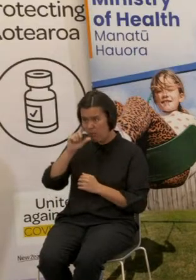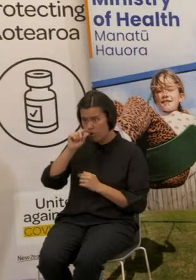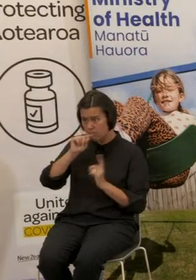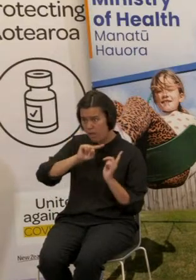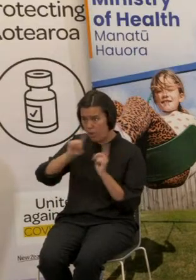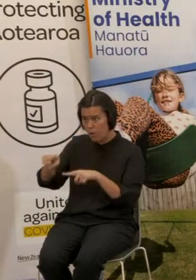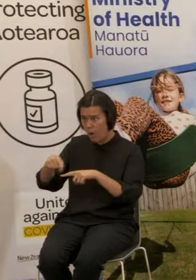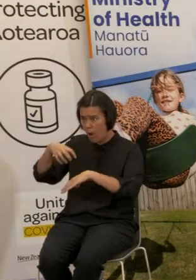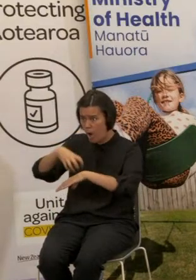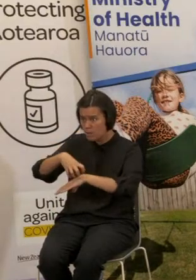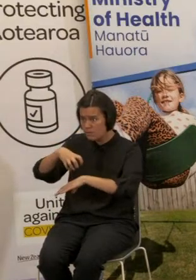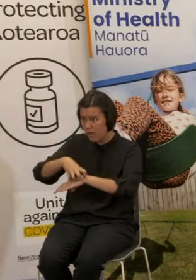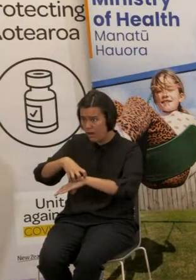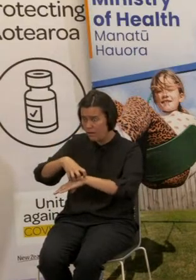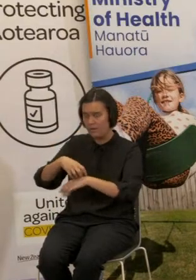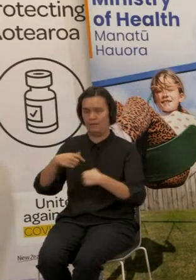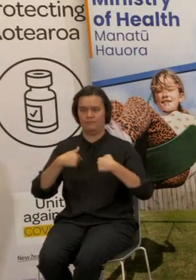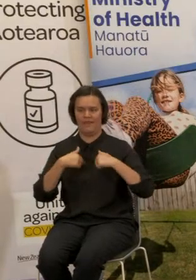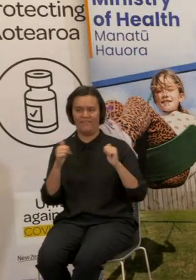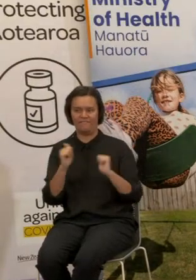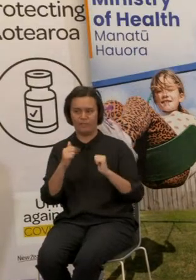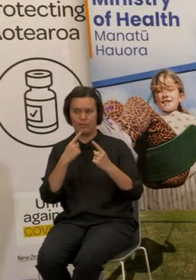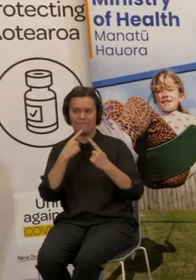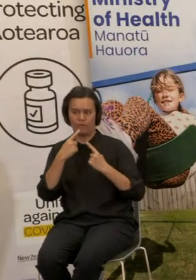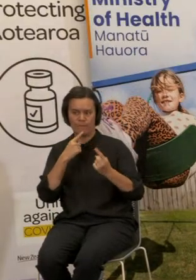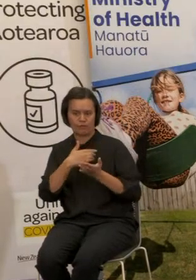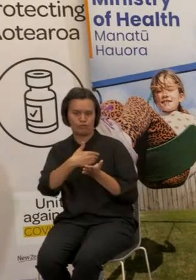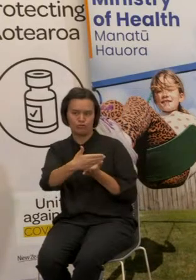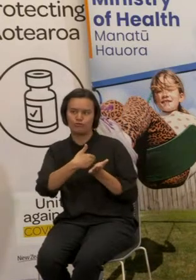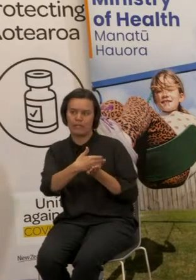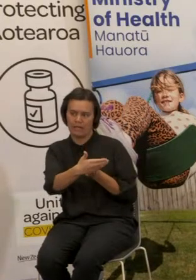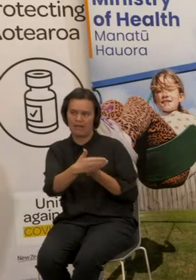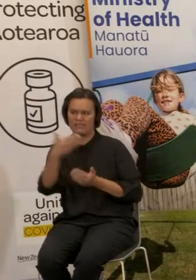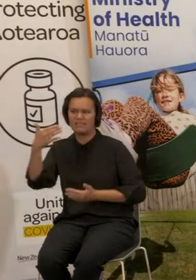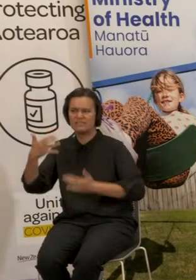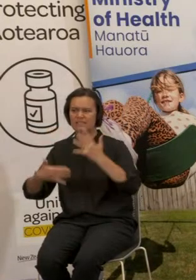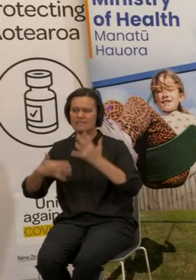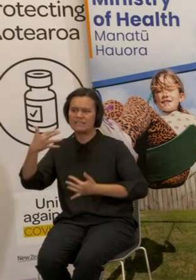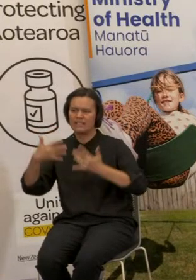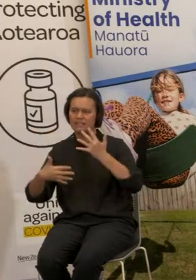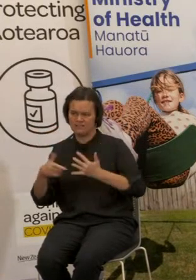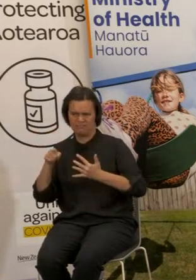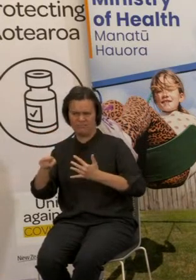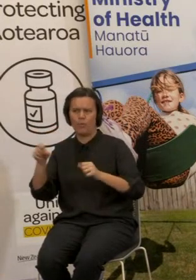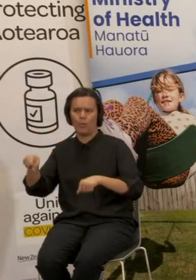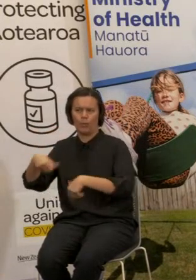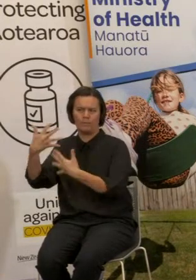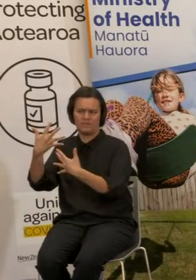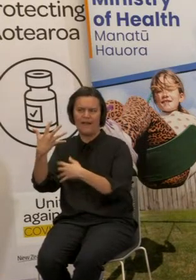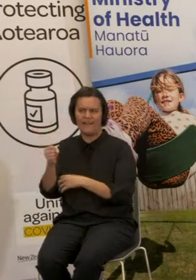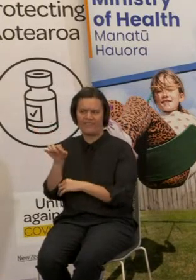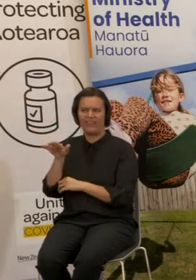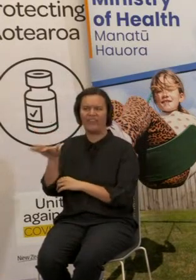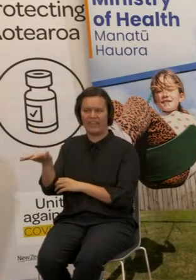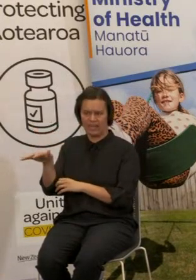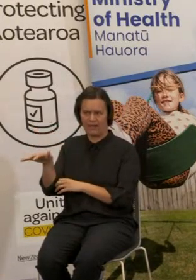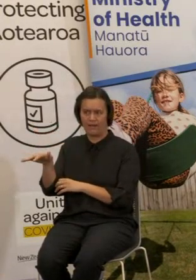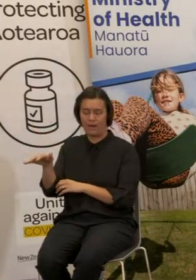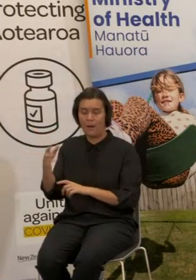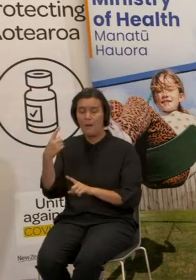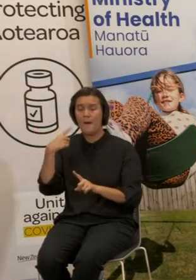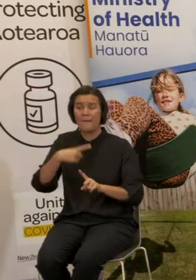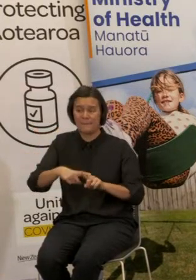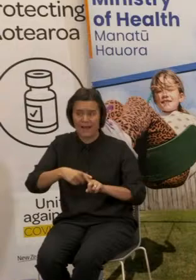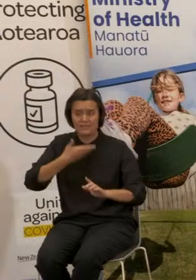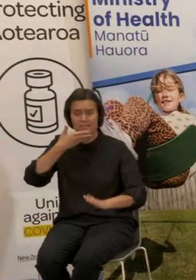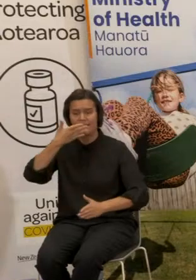stats are live every day, they're on the website, and they tell the story that Nikki and Ashley have walked through. But I think it really hit the